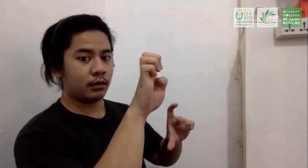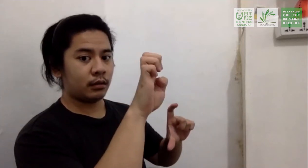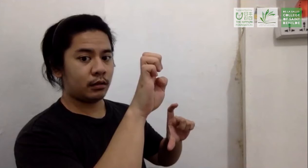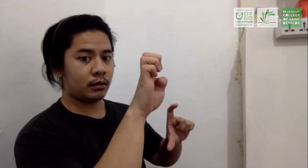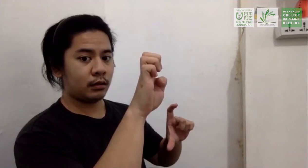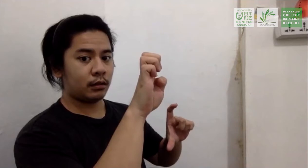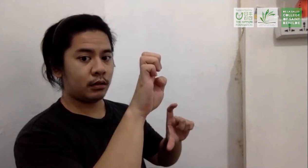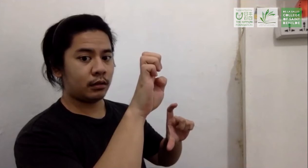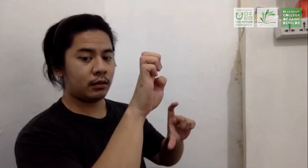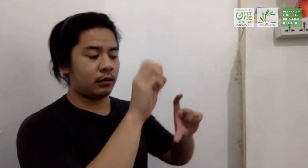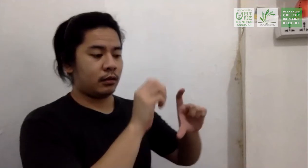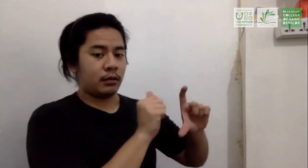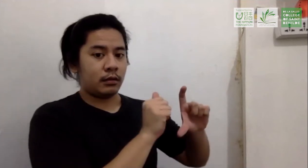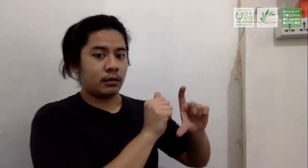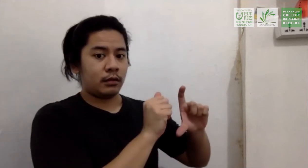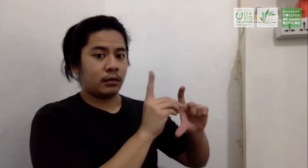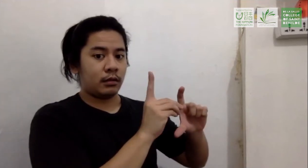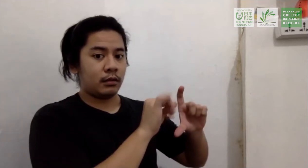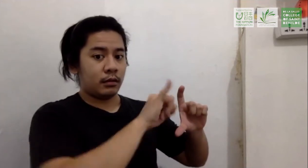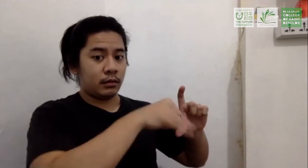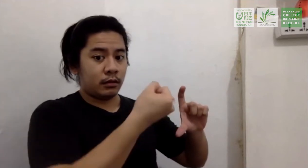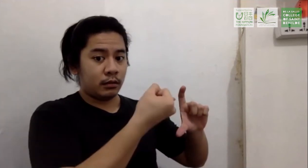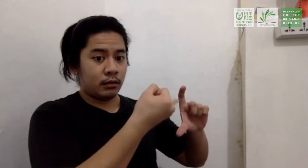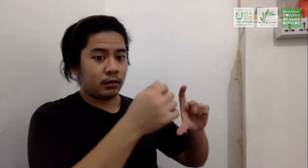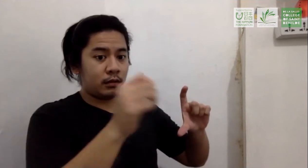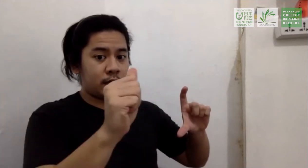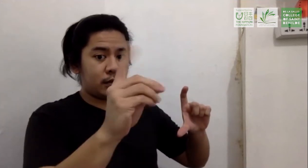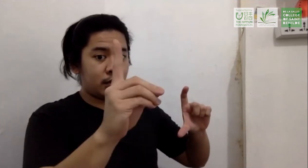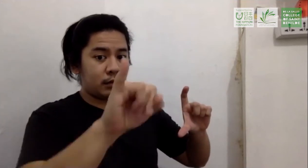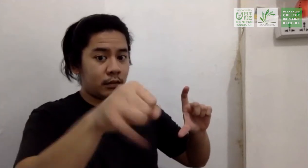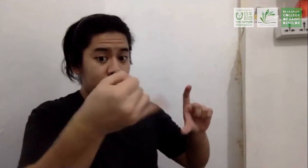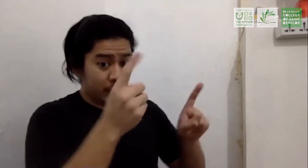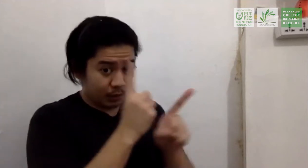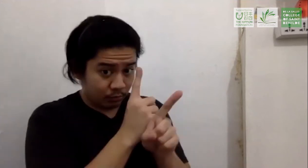So the analysis is that it's predicate,